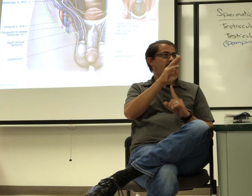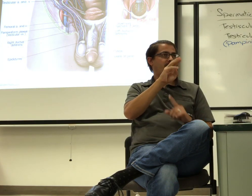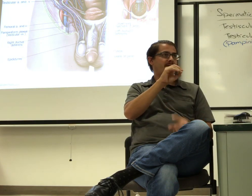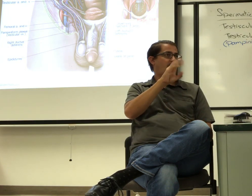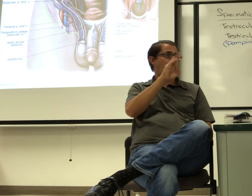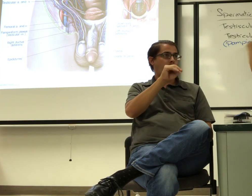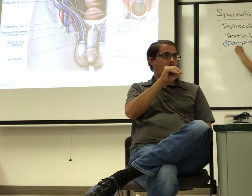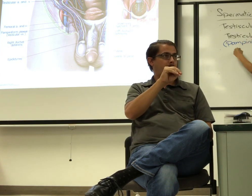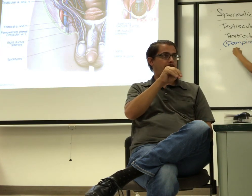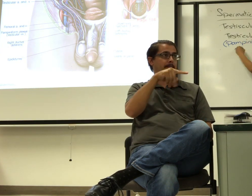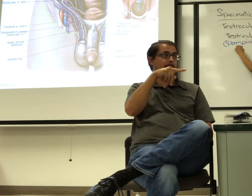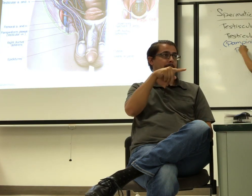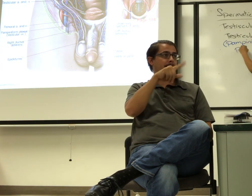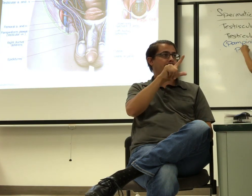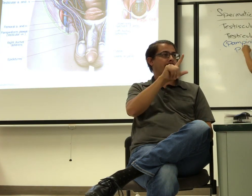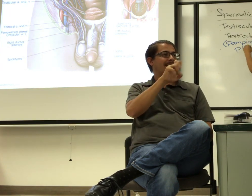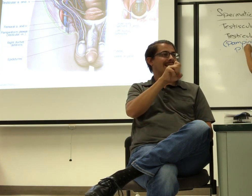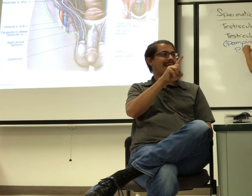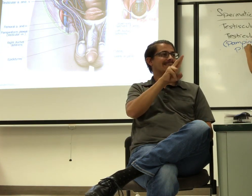Pampiniform